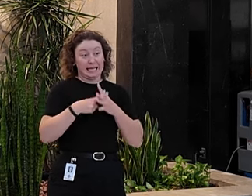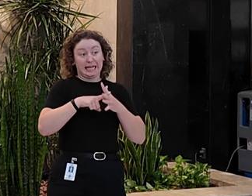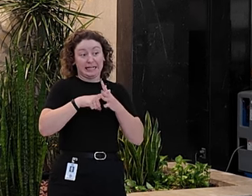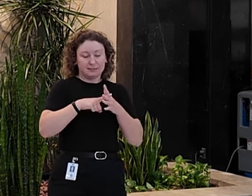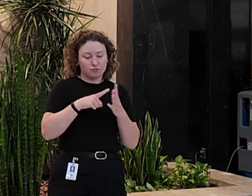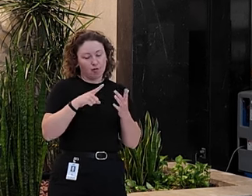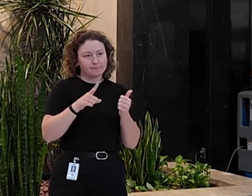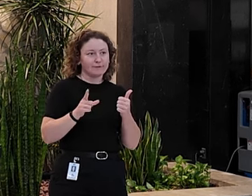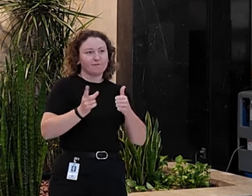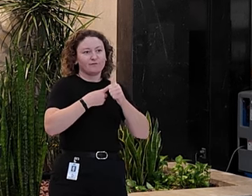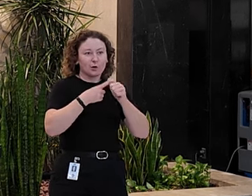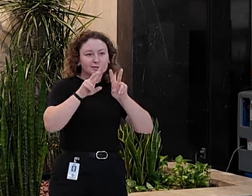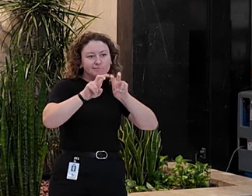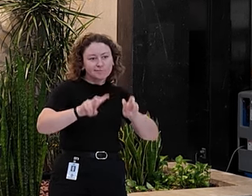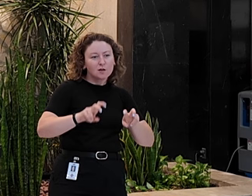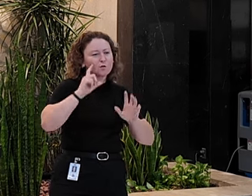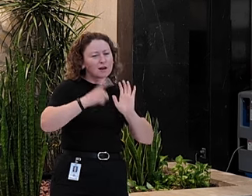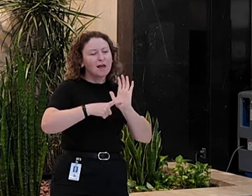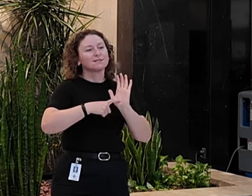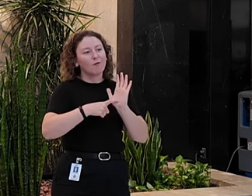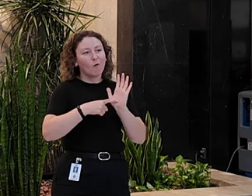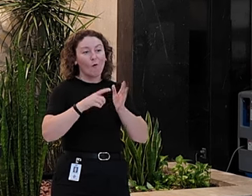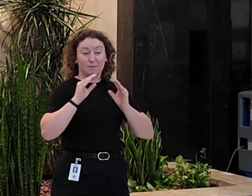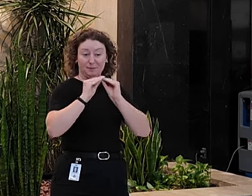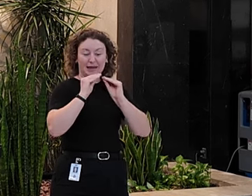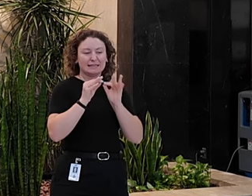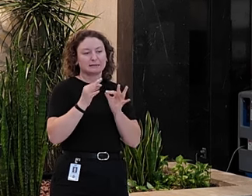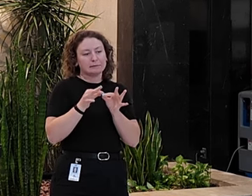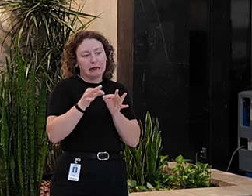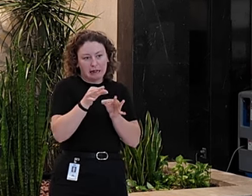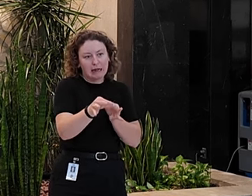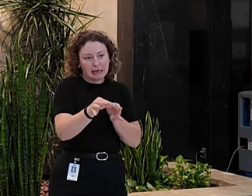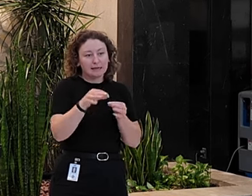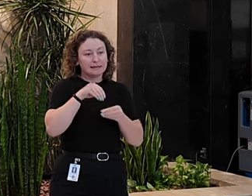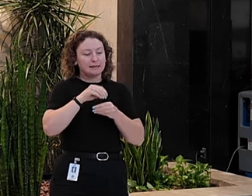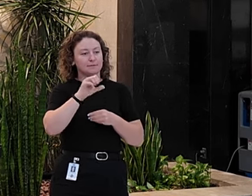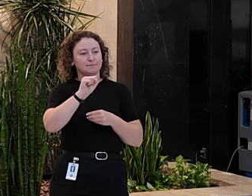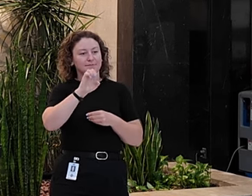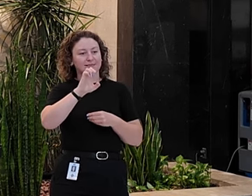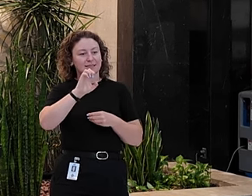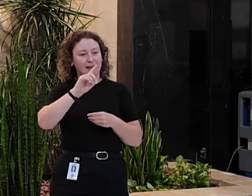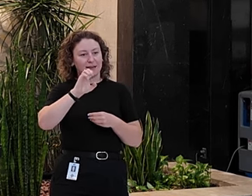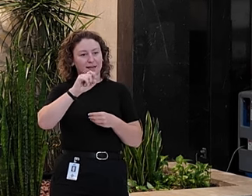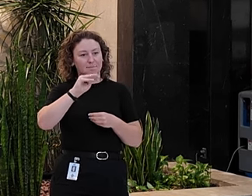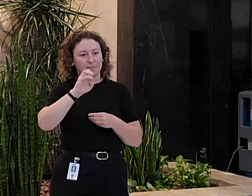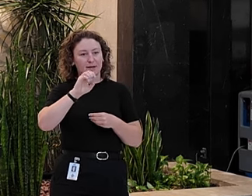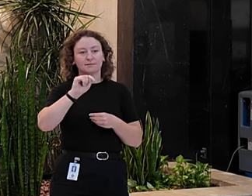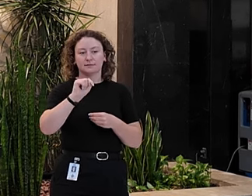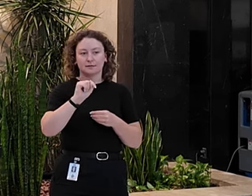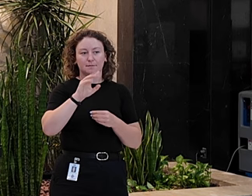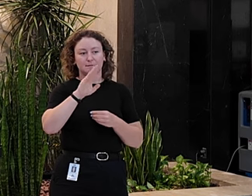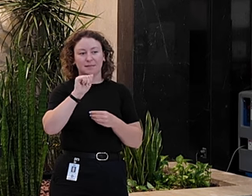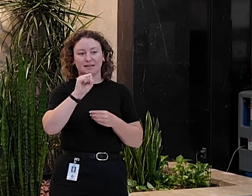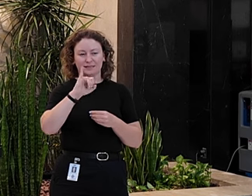assessment recognizes that there were delayed maintenance activities in our sedimentation basins that led to the clogging of